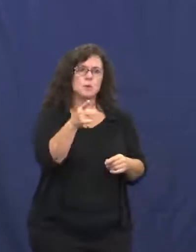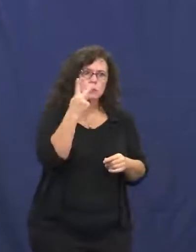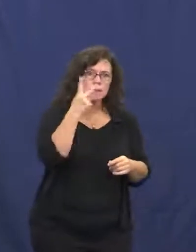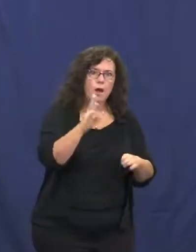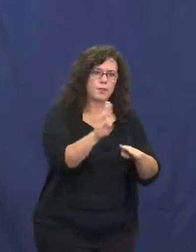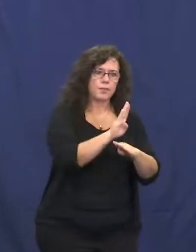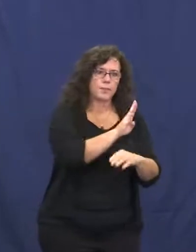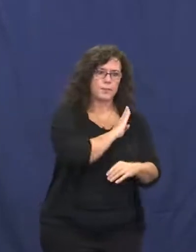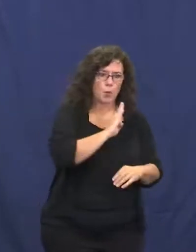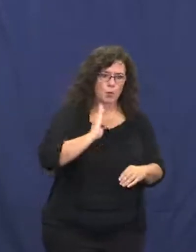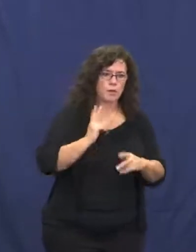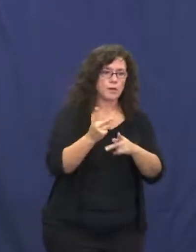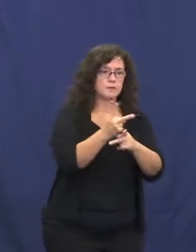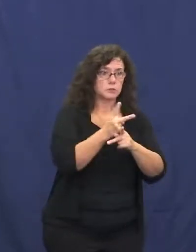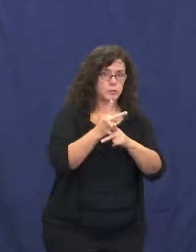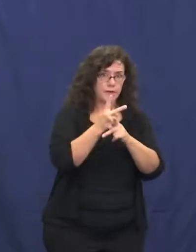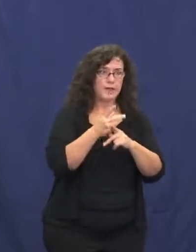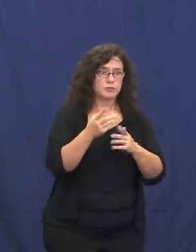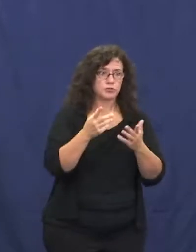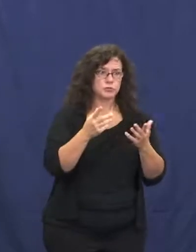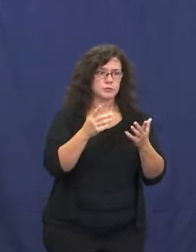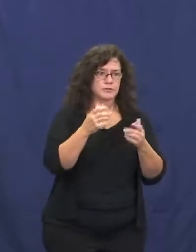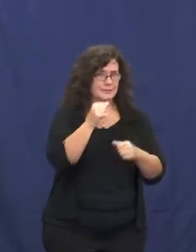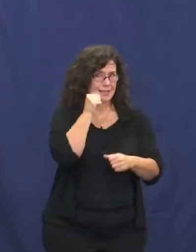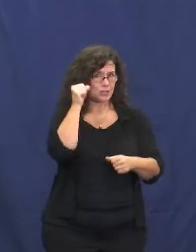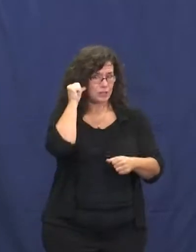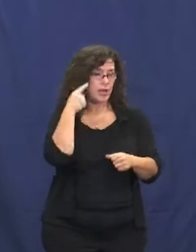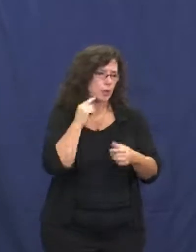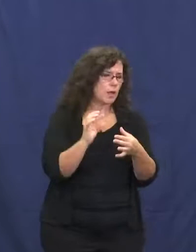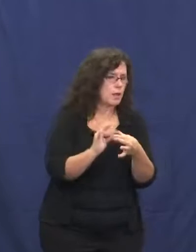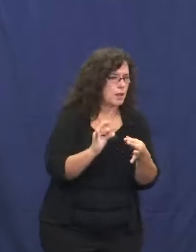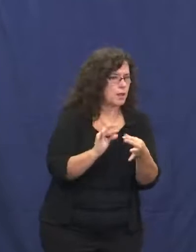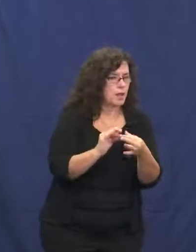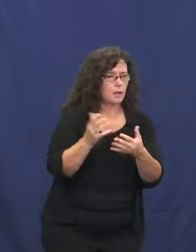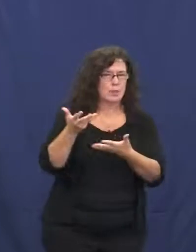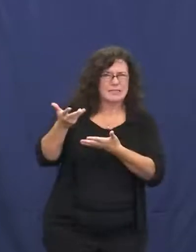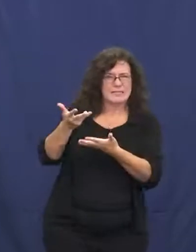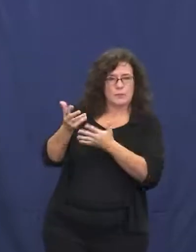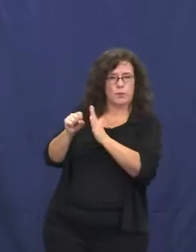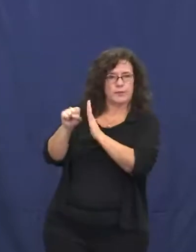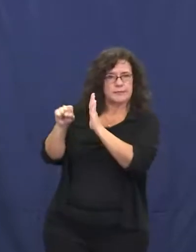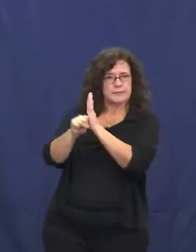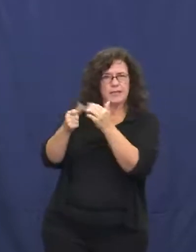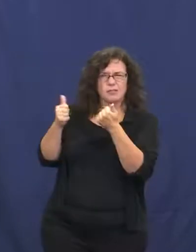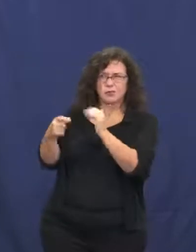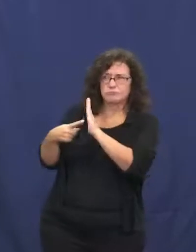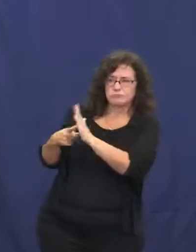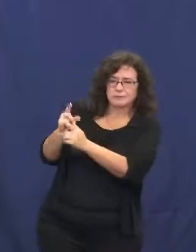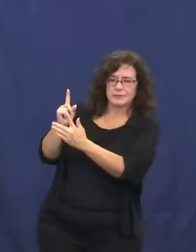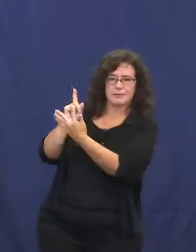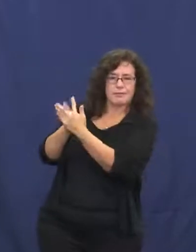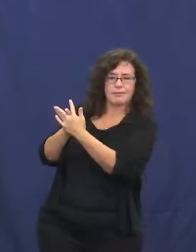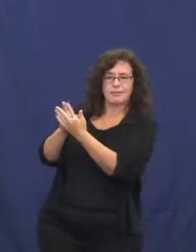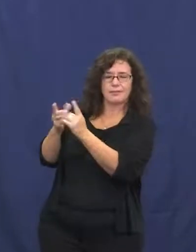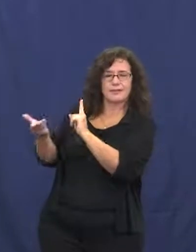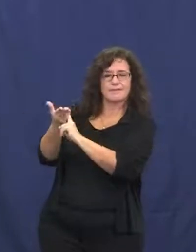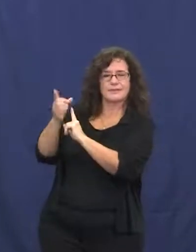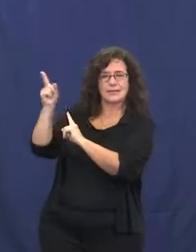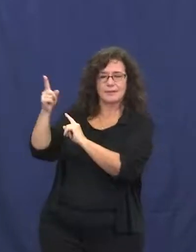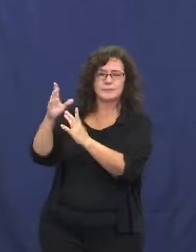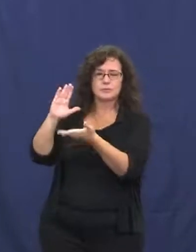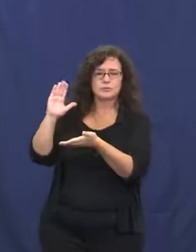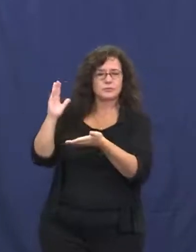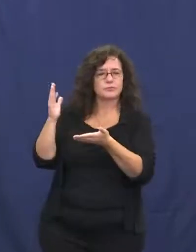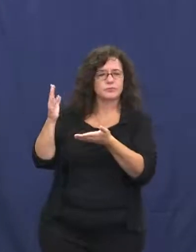let them know that we really think Ventura County is doing it right. Our numbers are showing that, our good positivity rate, our high testing volume, which has gone up